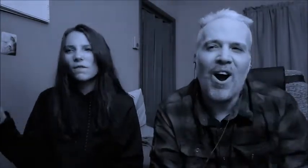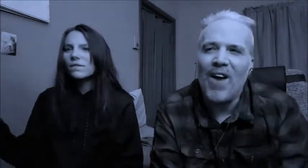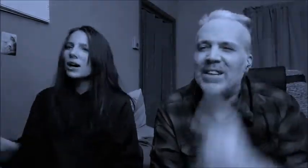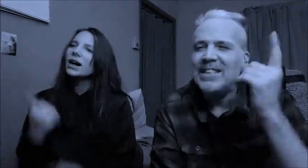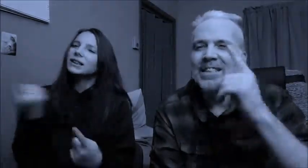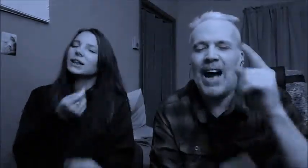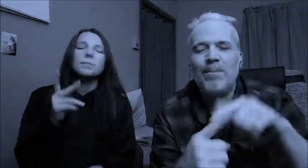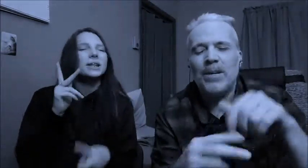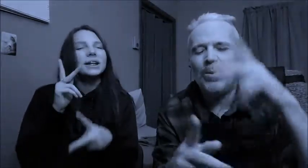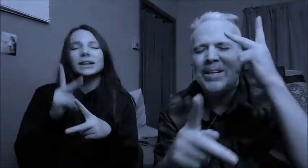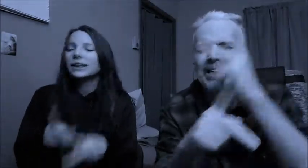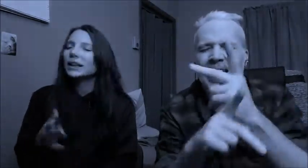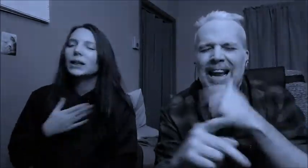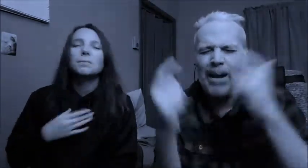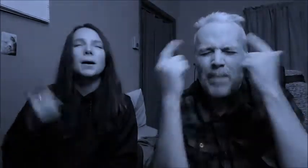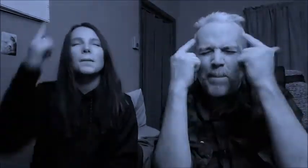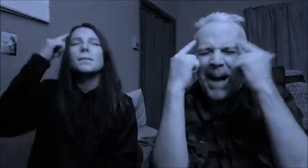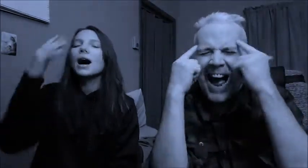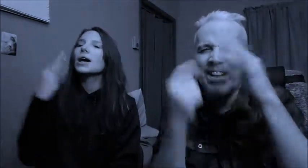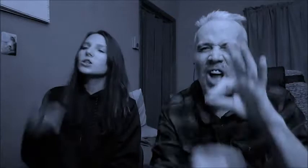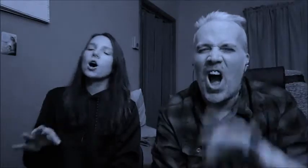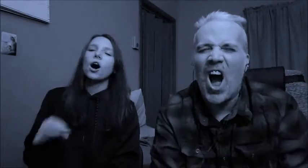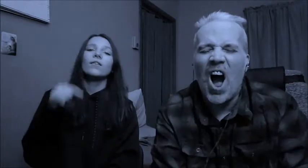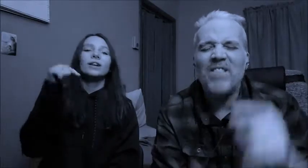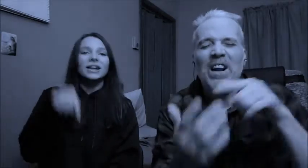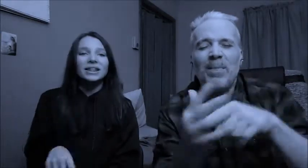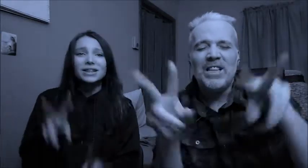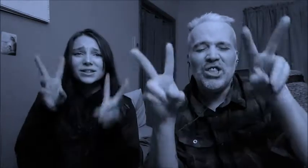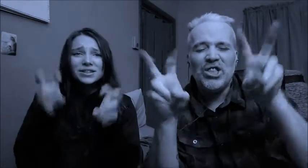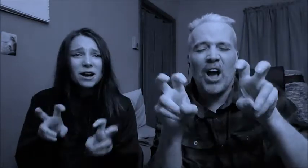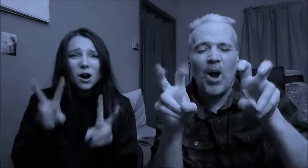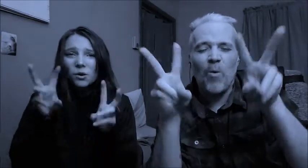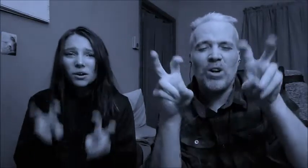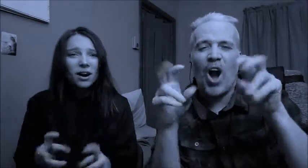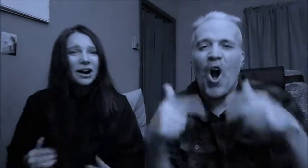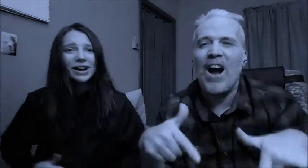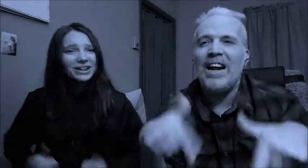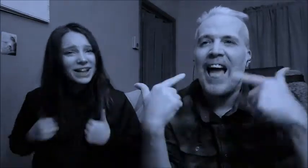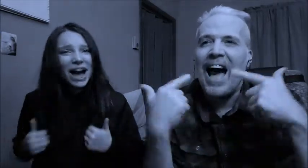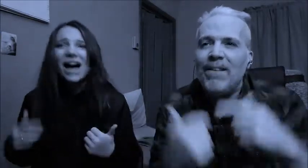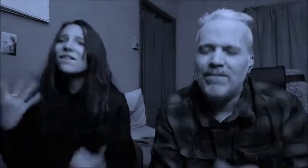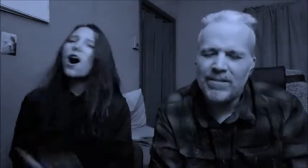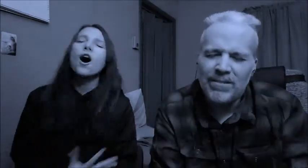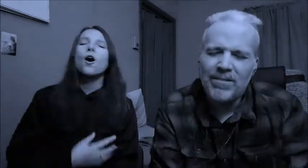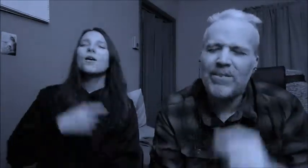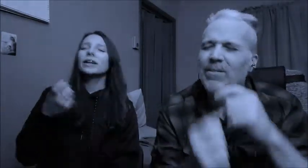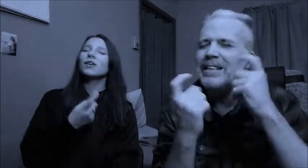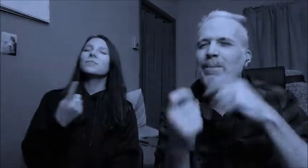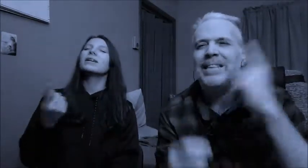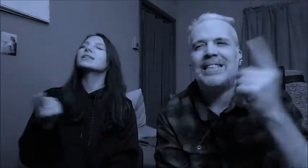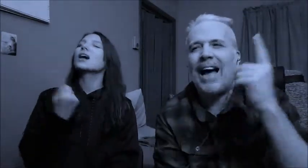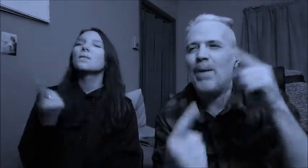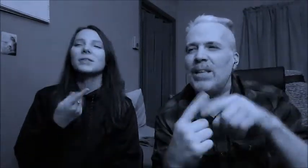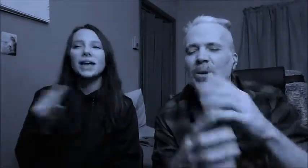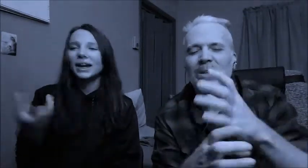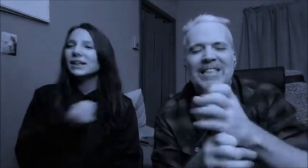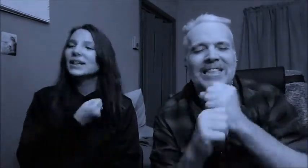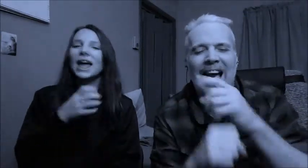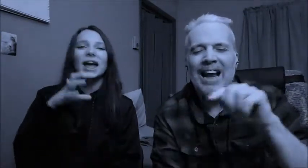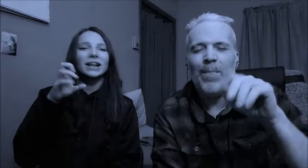off. Something to keep my mind off this so-called life. Oh, give me something to take